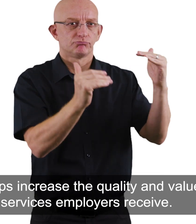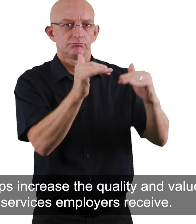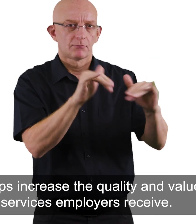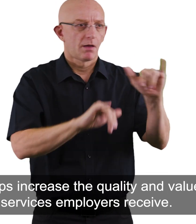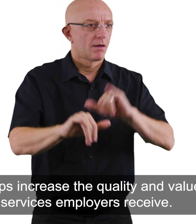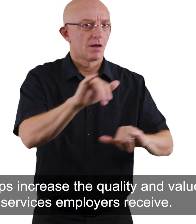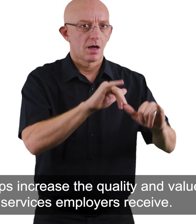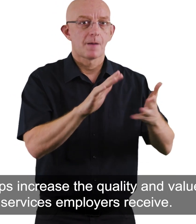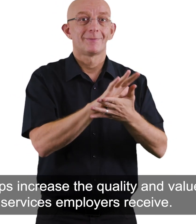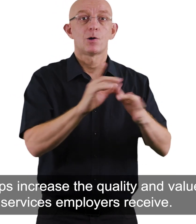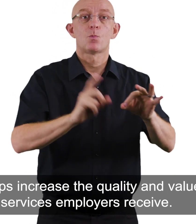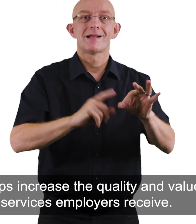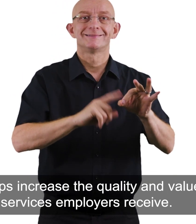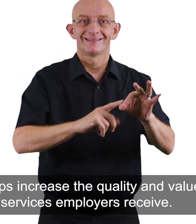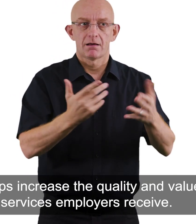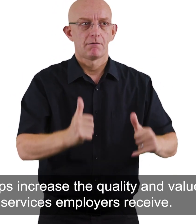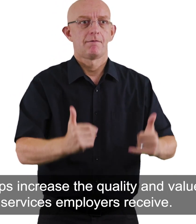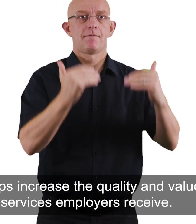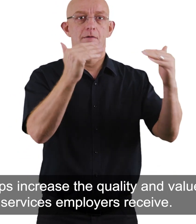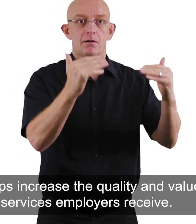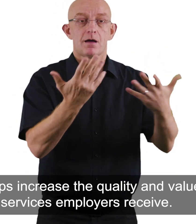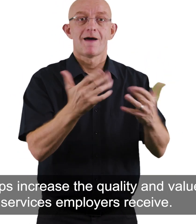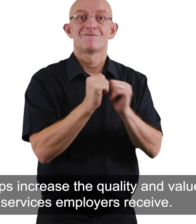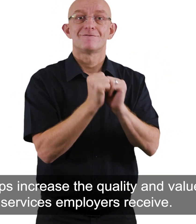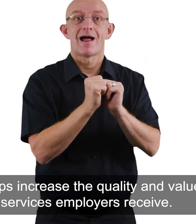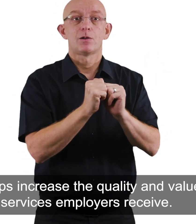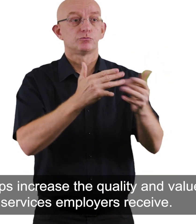that helps increase the quality and value of services